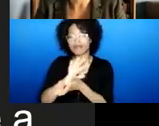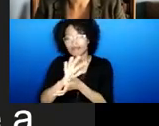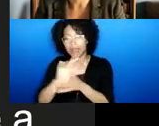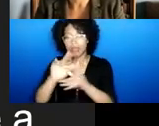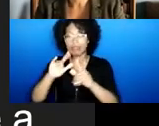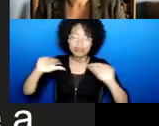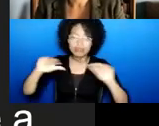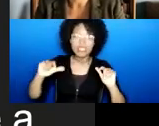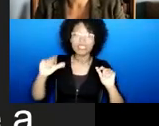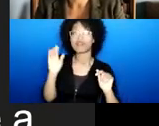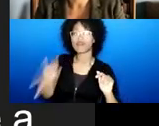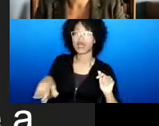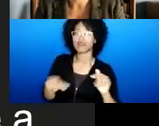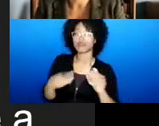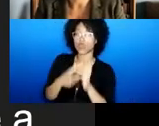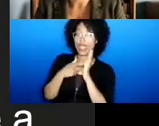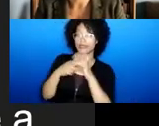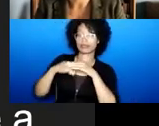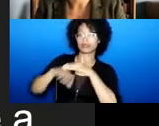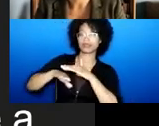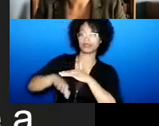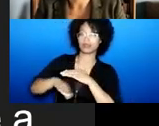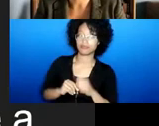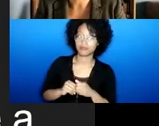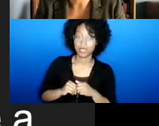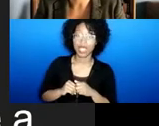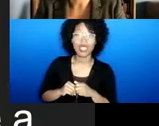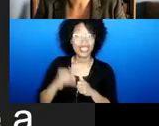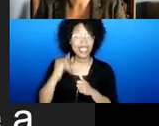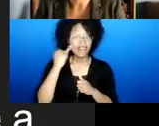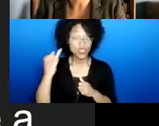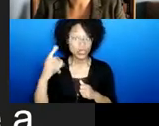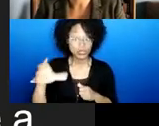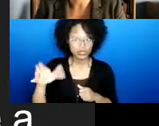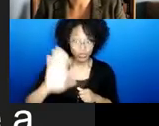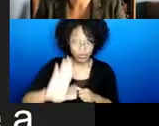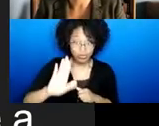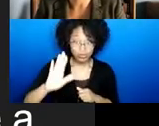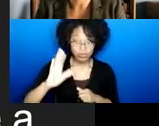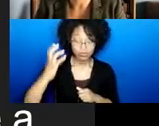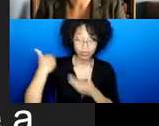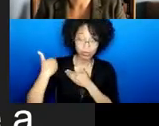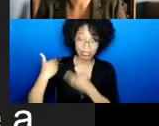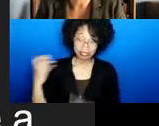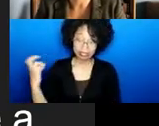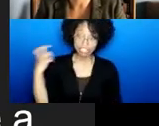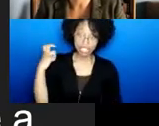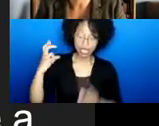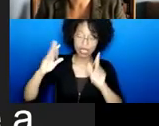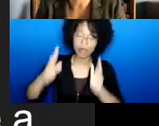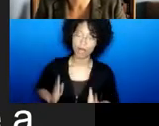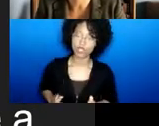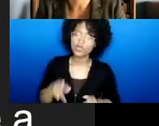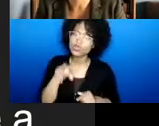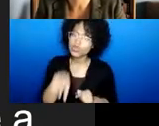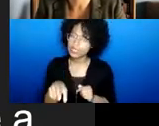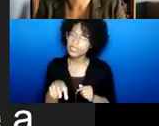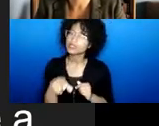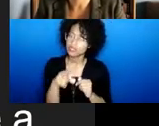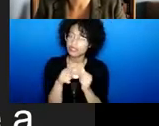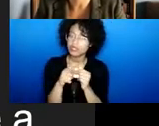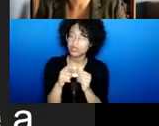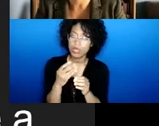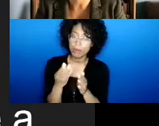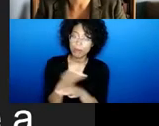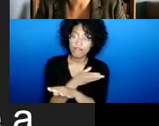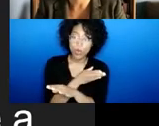to check out whether you watch one of the videos of the past trainings we did or the guidelines for access